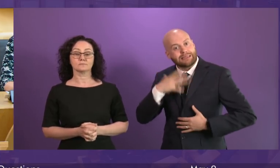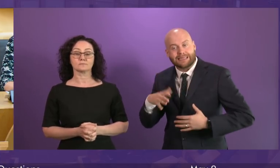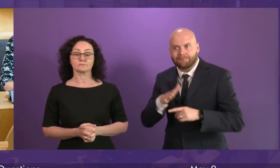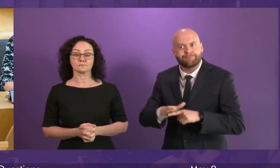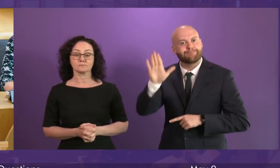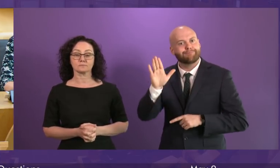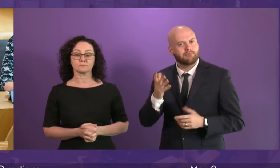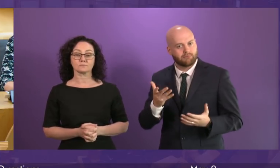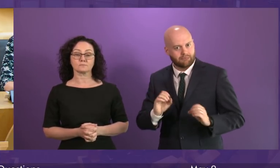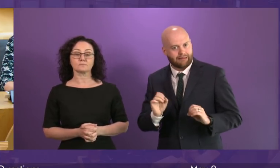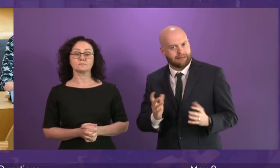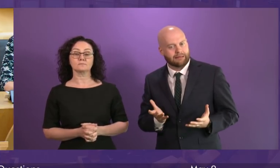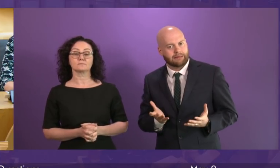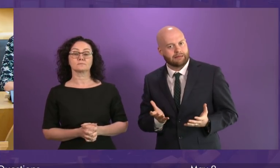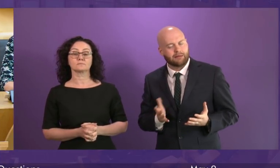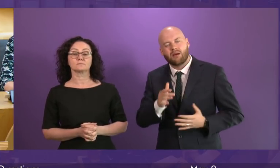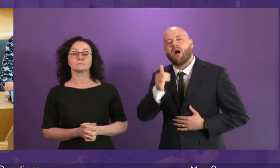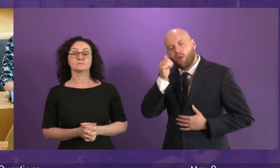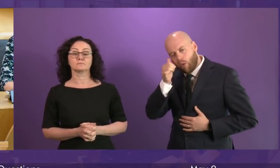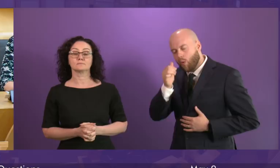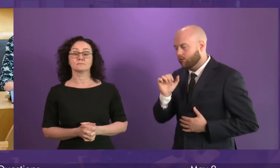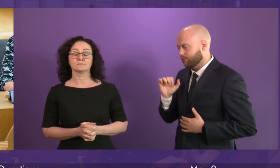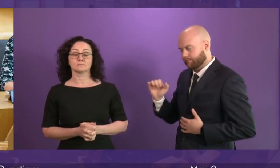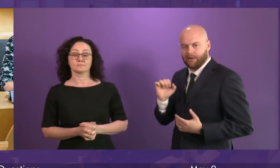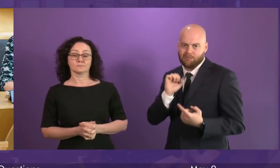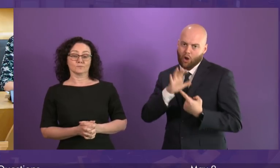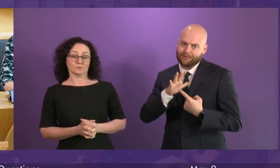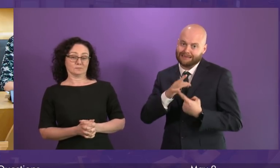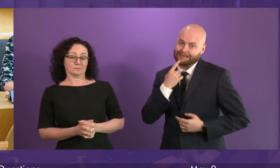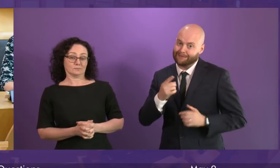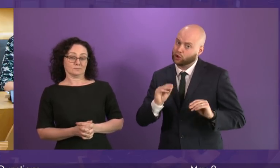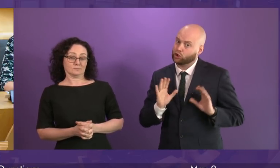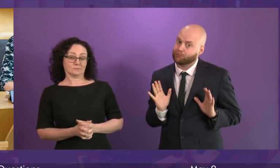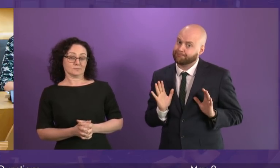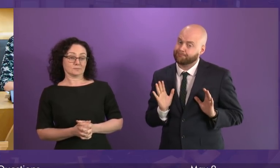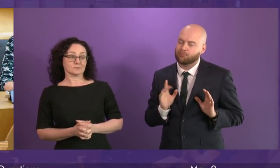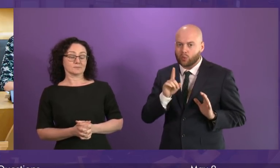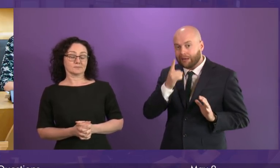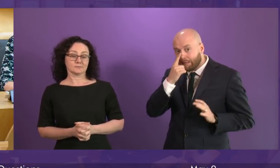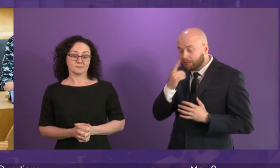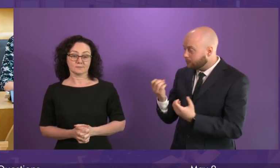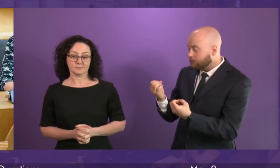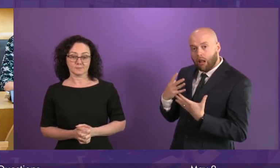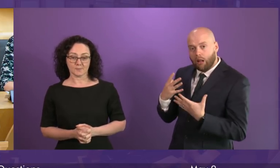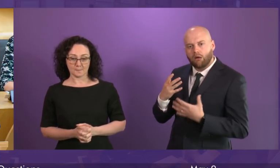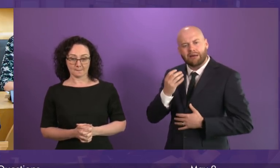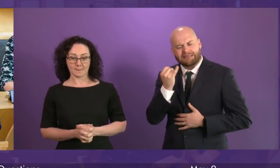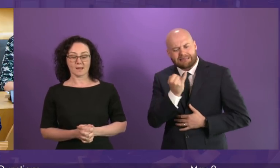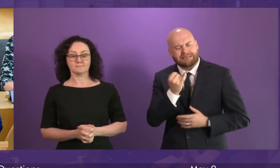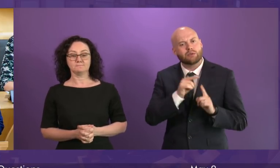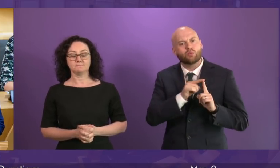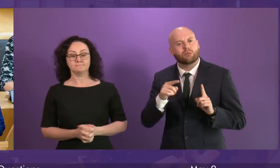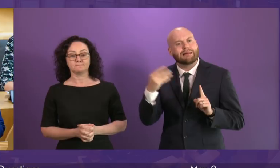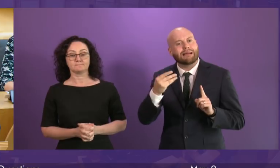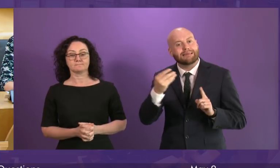world. Now I know that this is the First Minister's stated priority so can she tell me what percentage of 16 to 19 year olds